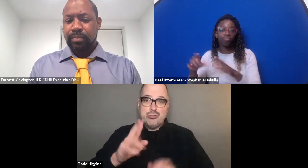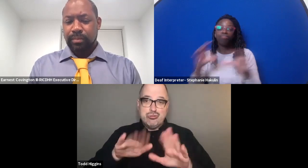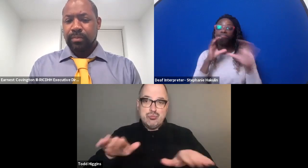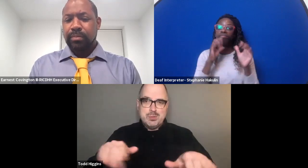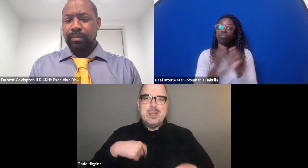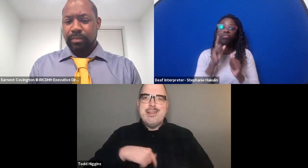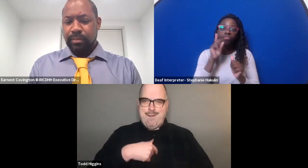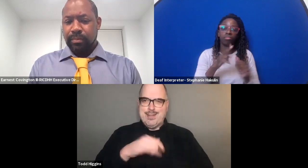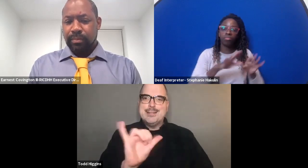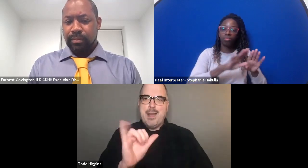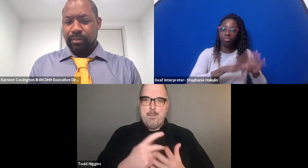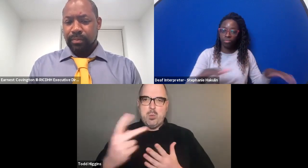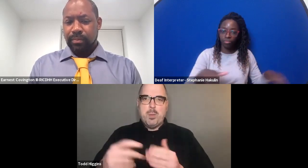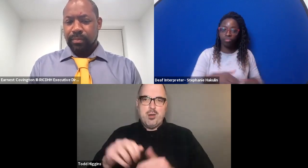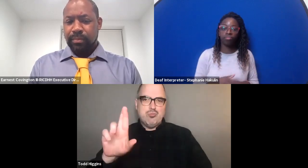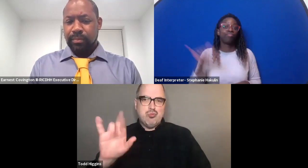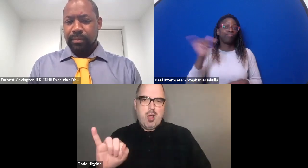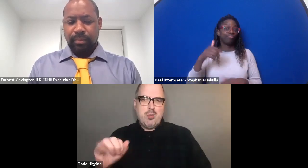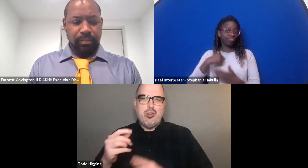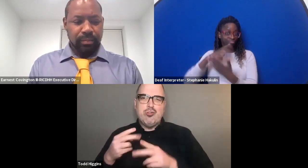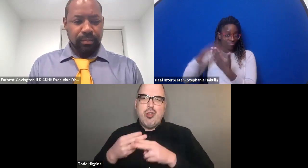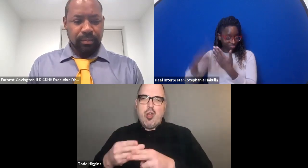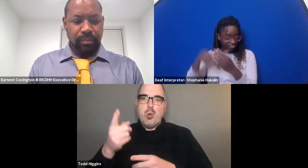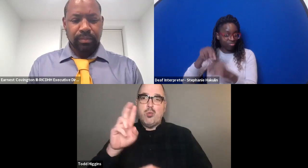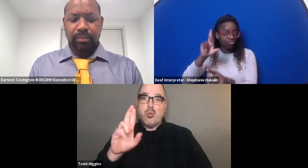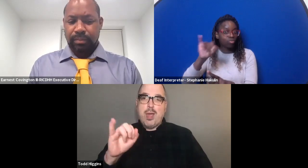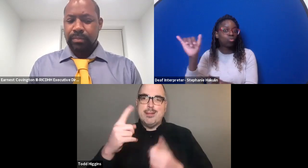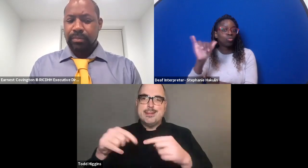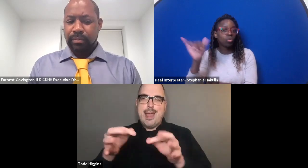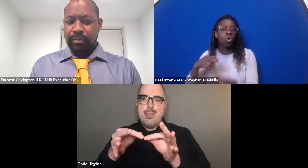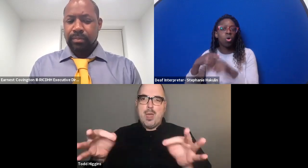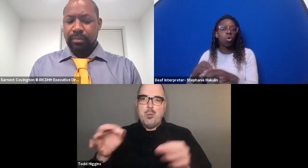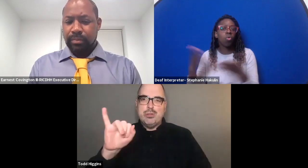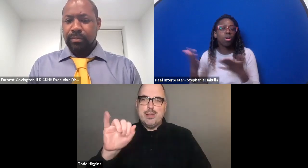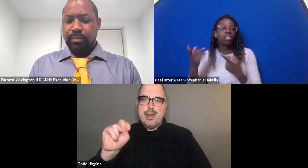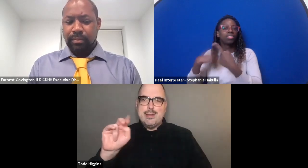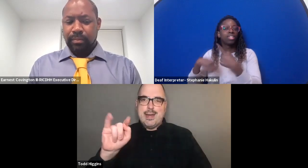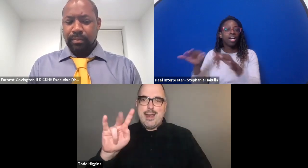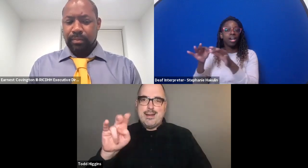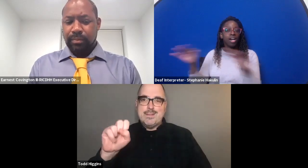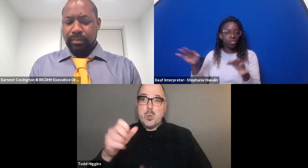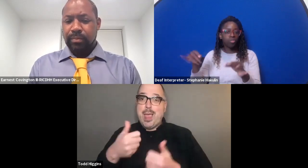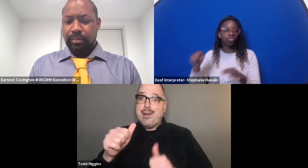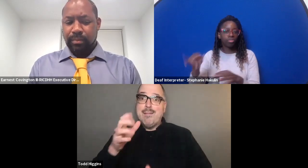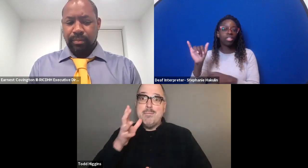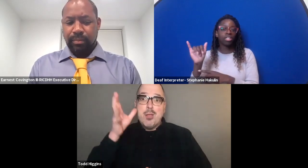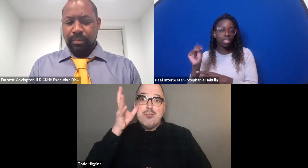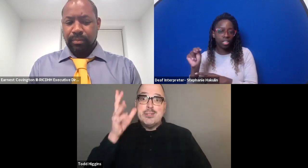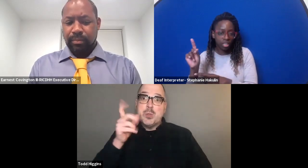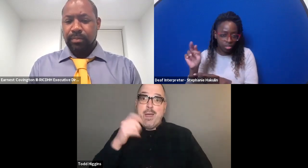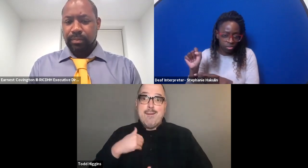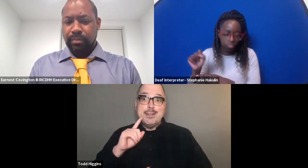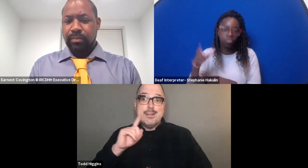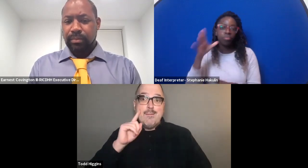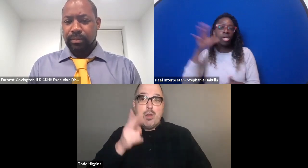language. So people who have deaf and hard of hearing children, we have that program in Rhode Island. In Rhode Island, it's called,